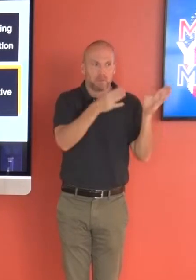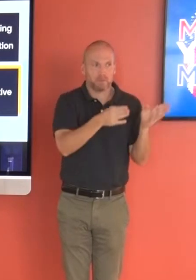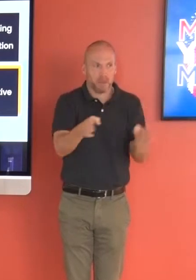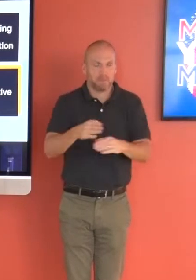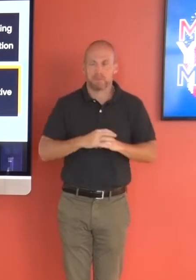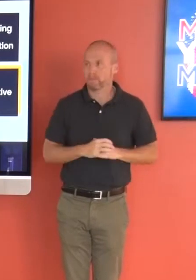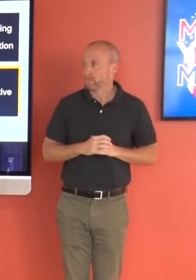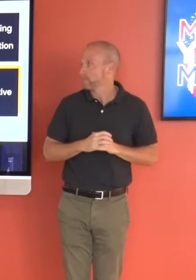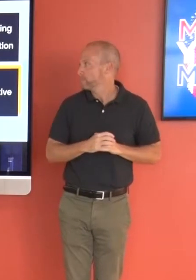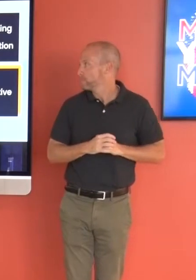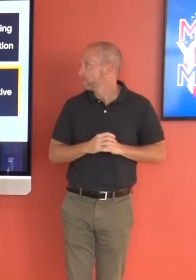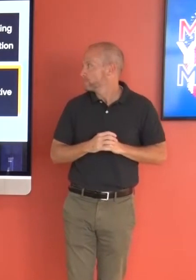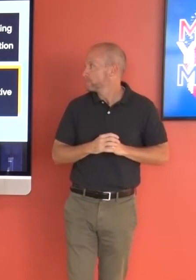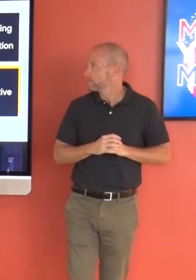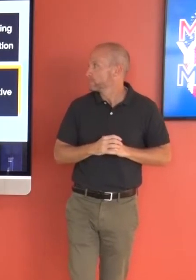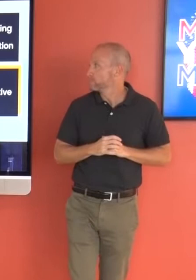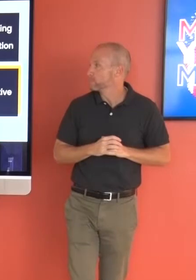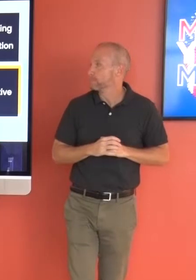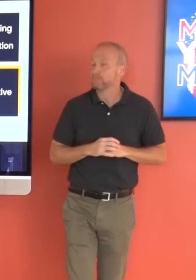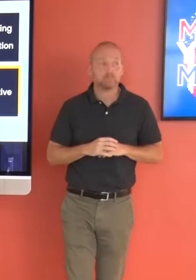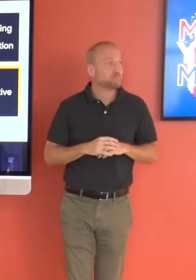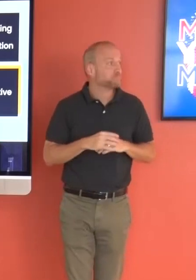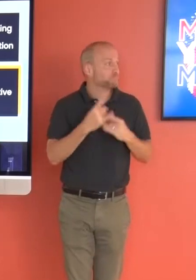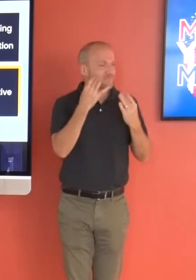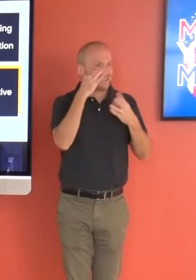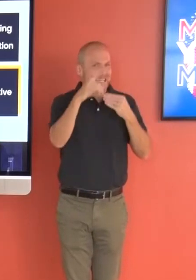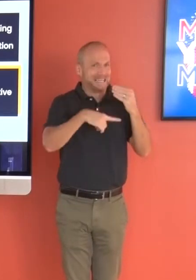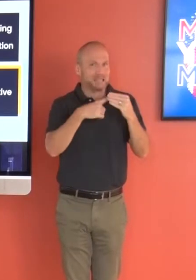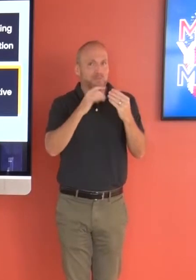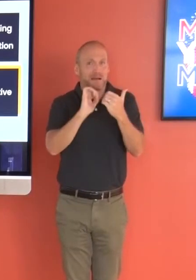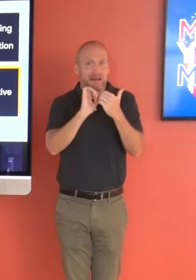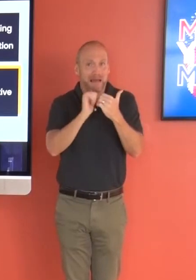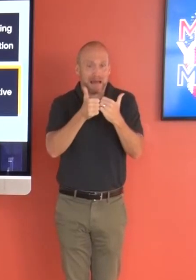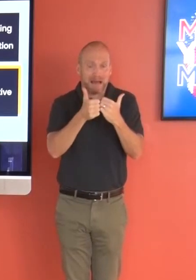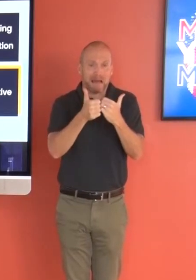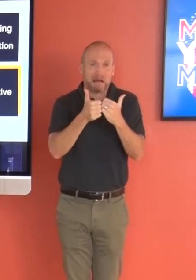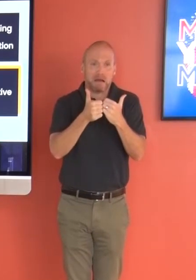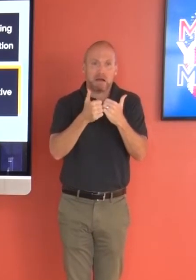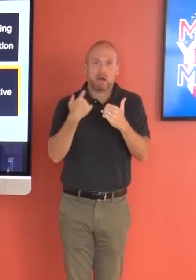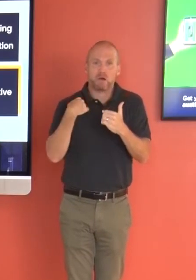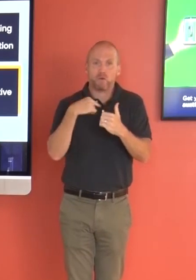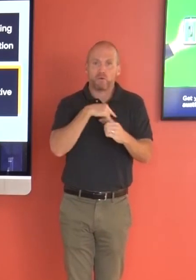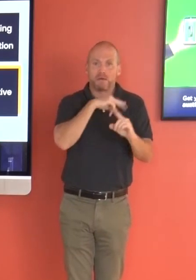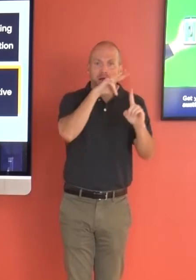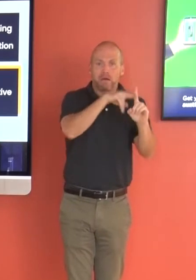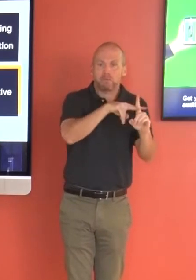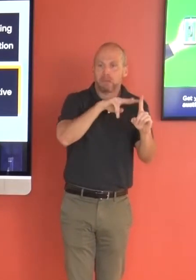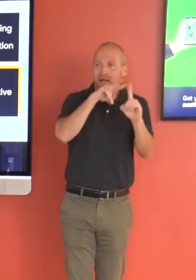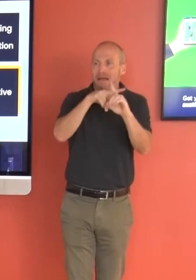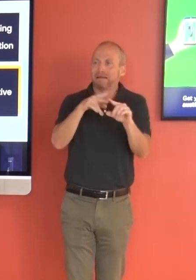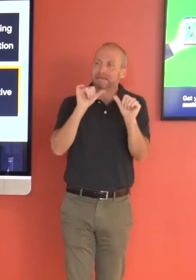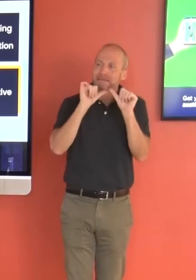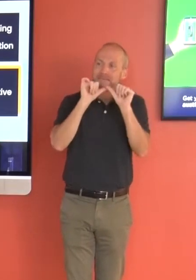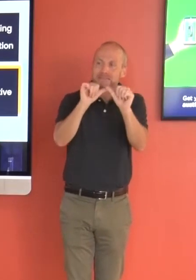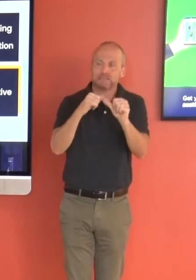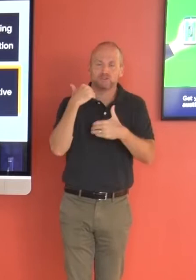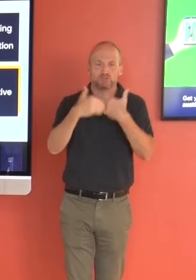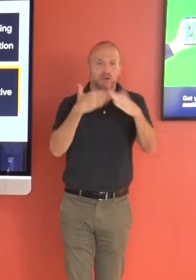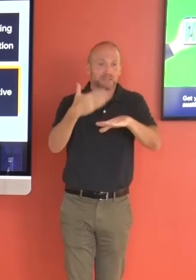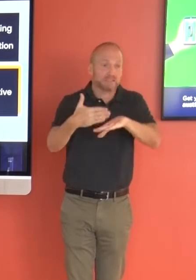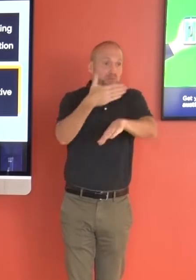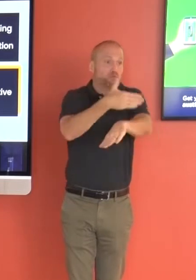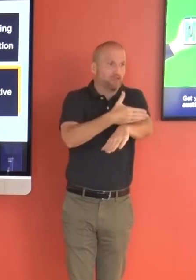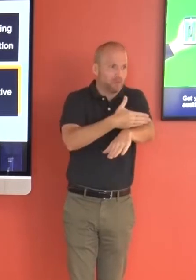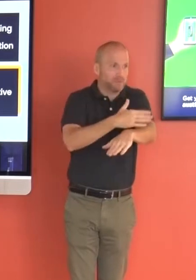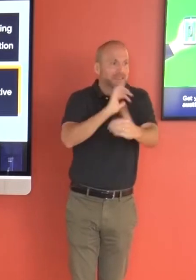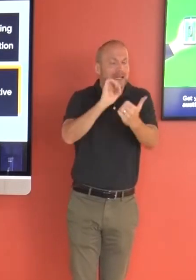And then thinking about how we continue to apply continuous process improvement to our enrollment funnel.